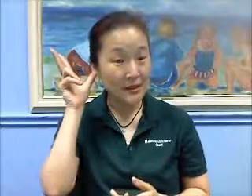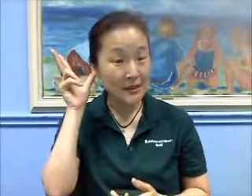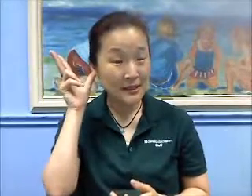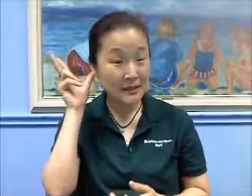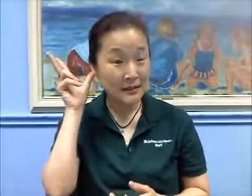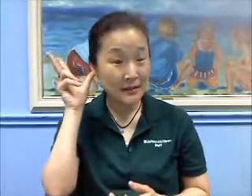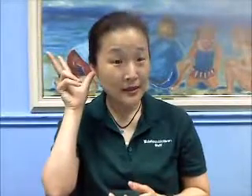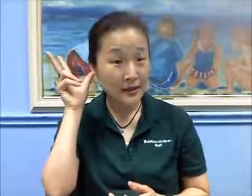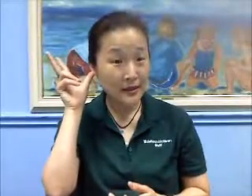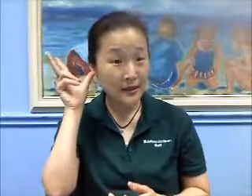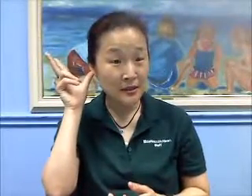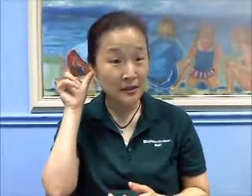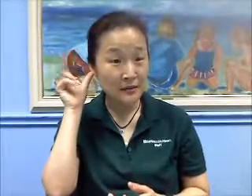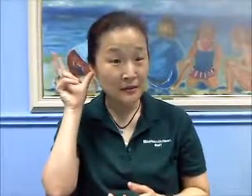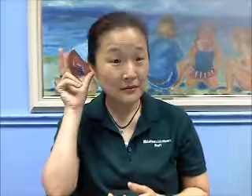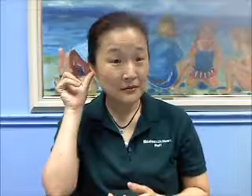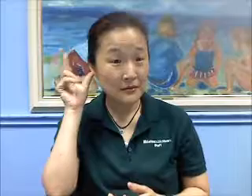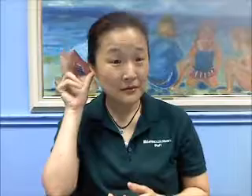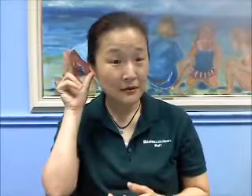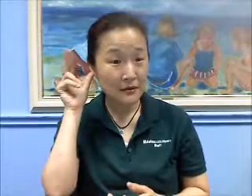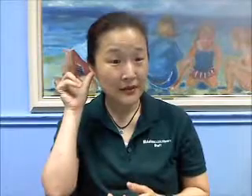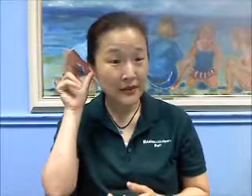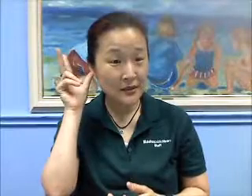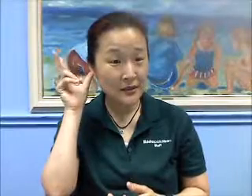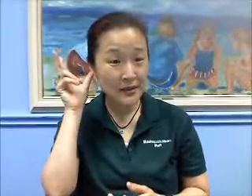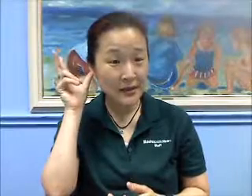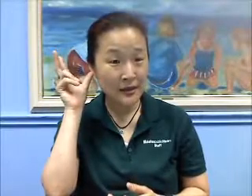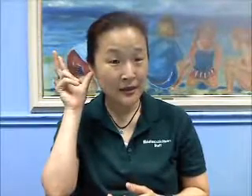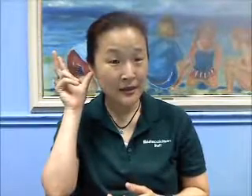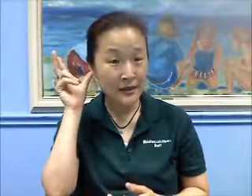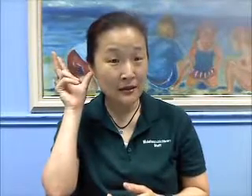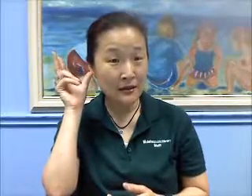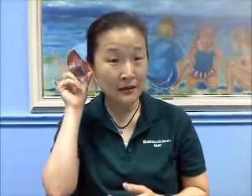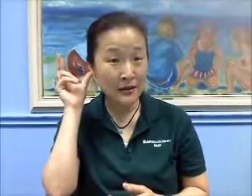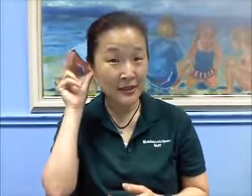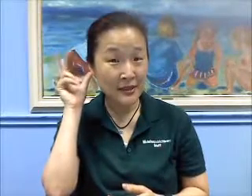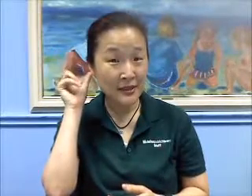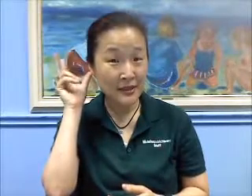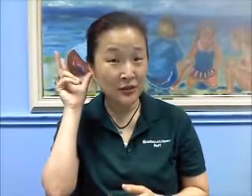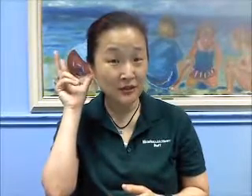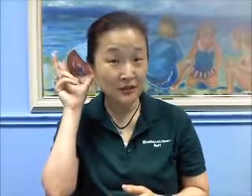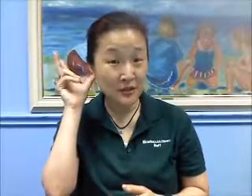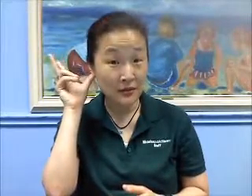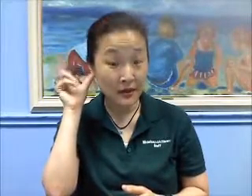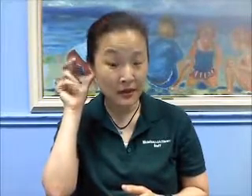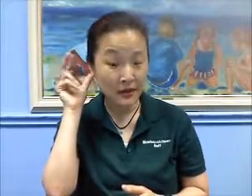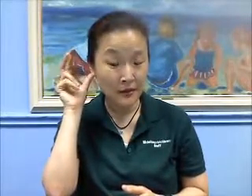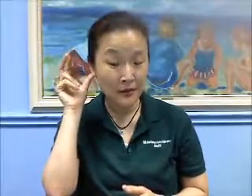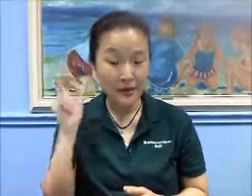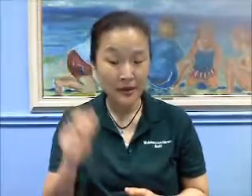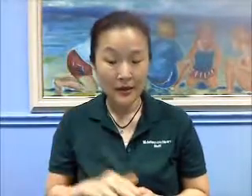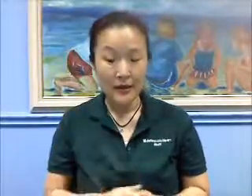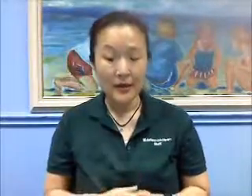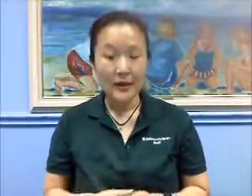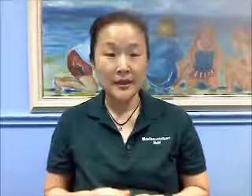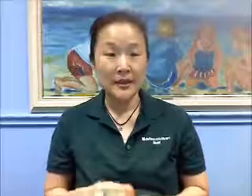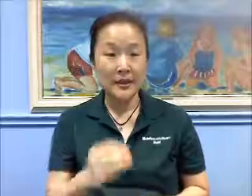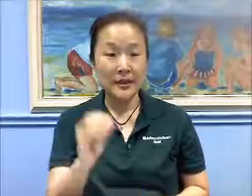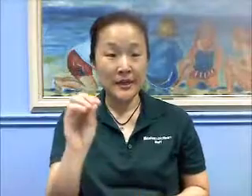against the ear, and then the 2 fingers is like a sound bouncing against your eardrum. So hear. And then you can